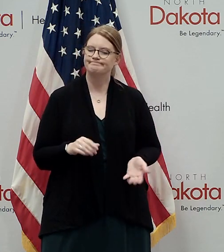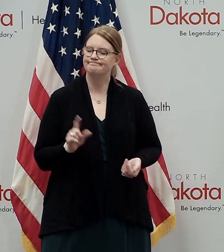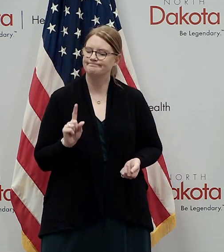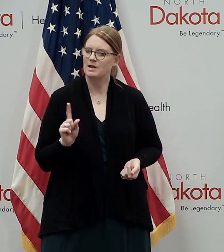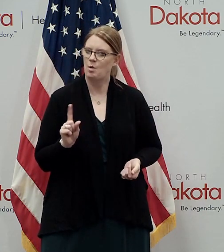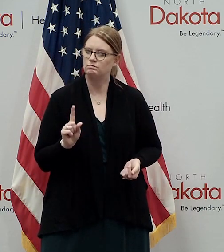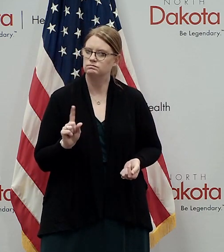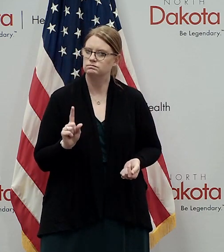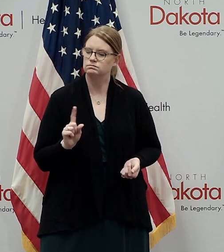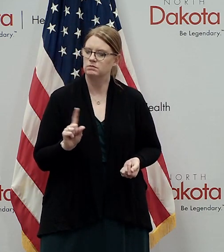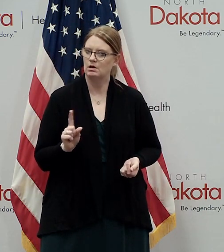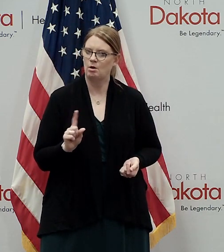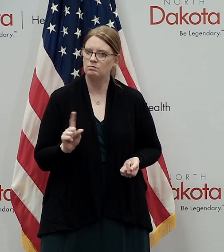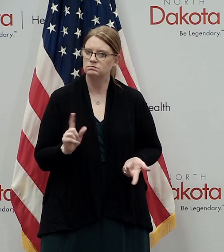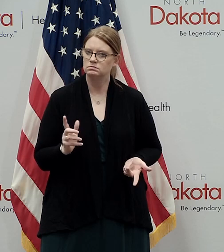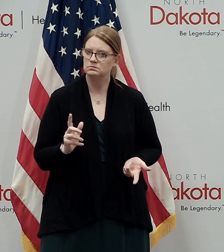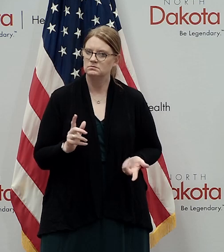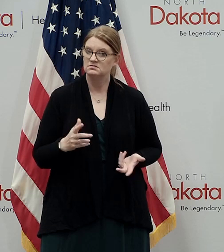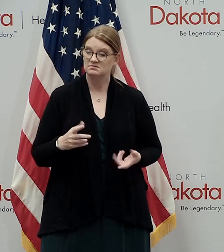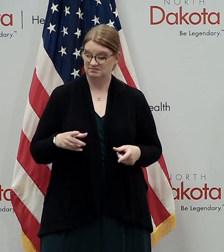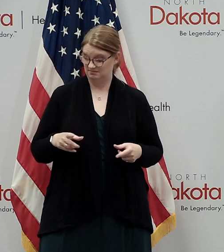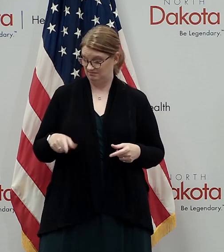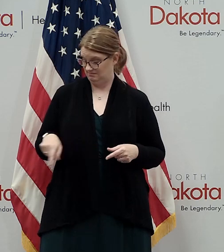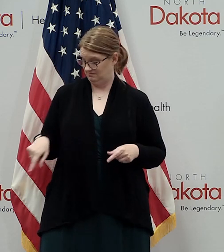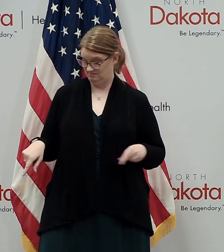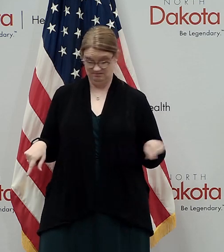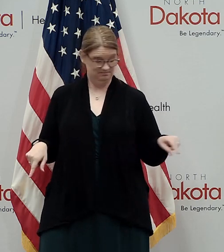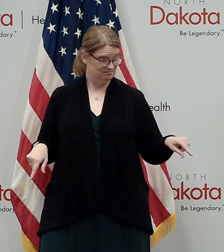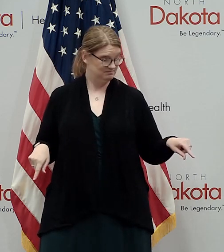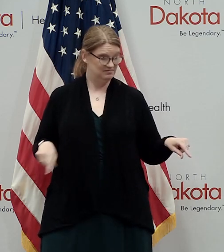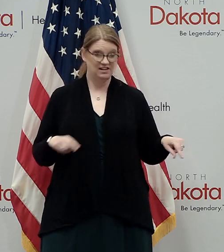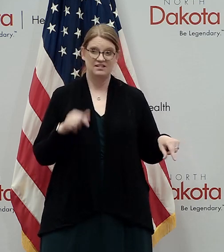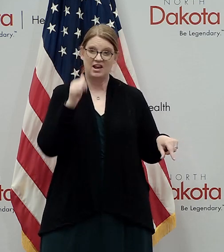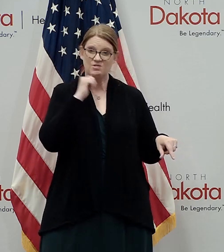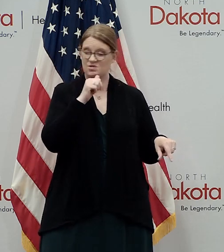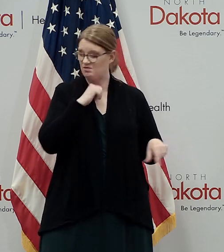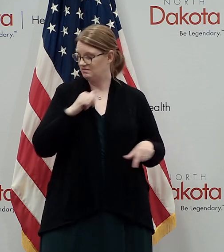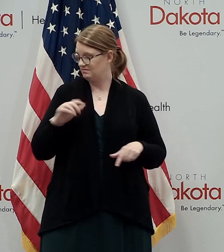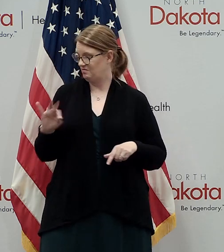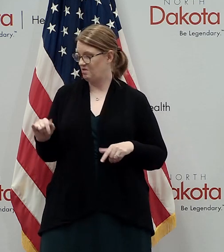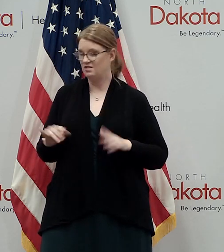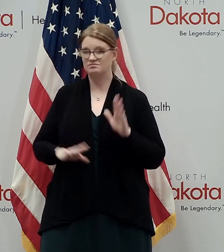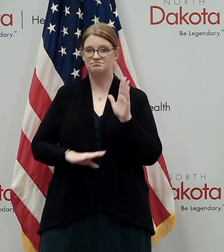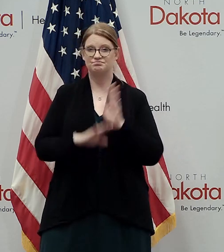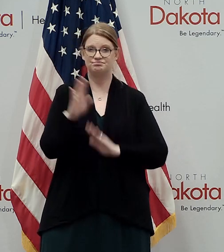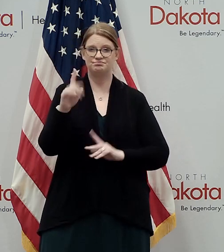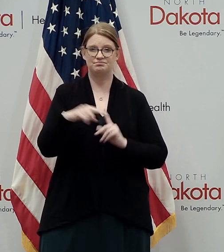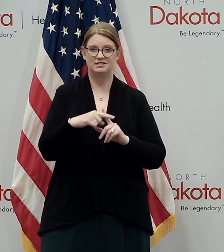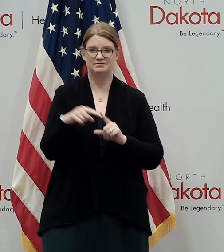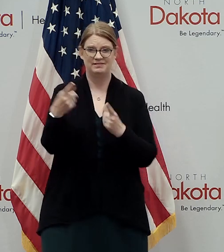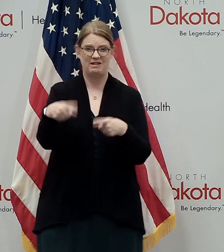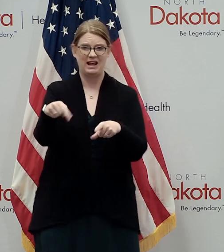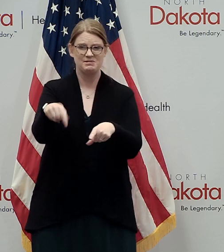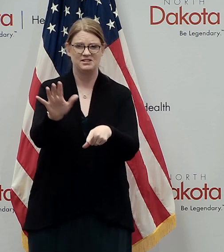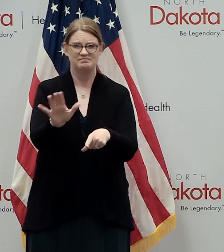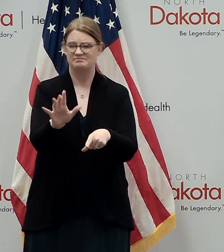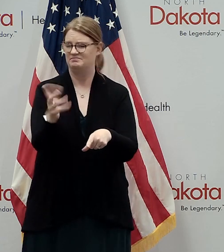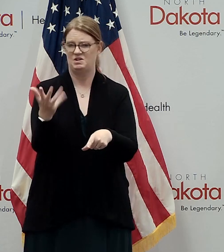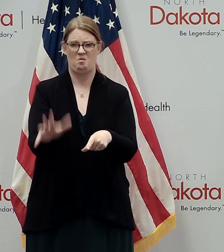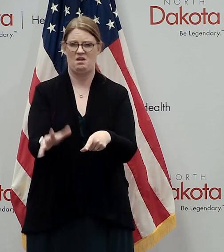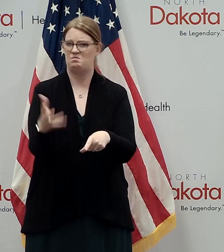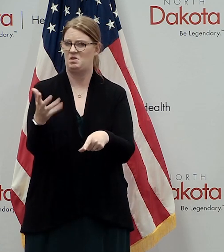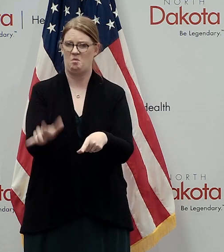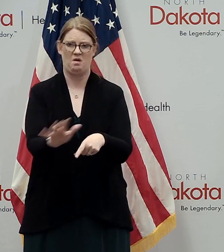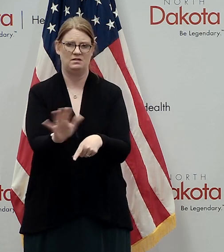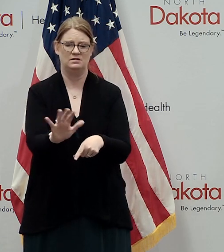falling into the situation that other states are with rapidly rising rates. The main risk factor among cases in North Dakota